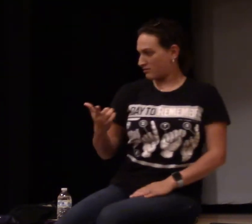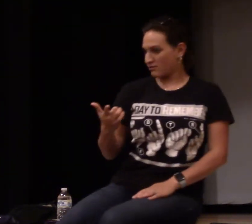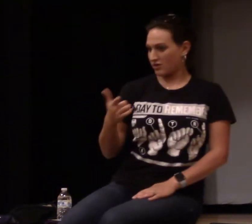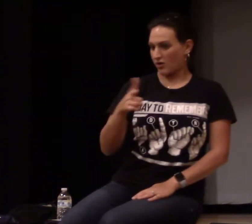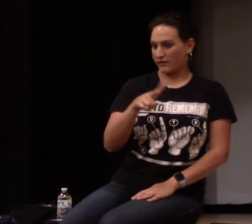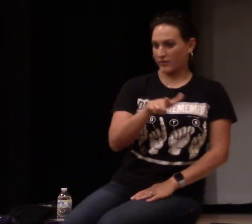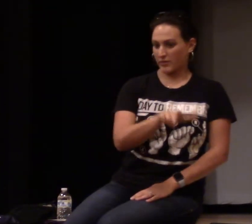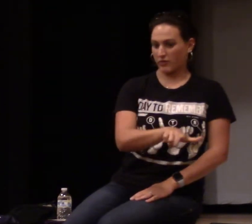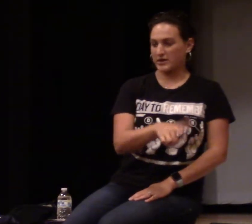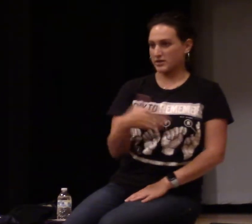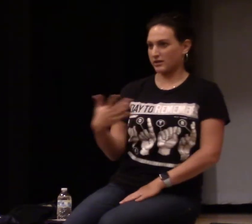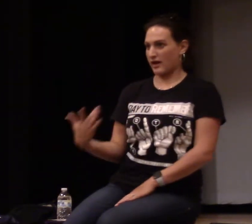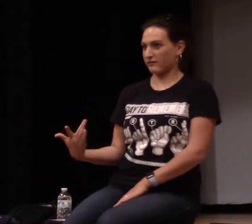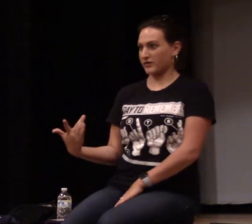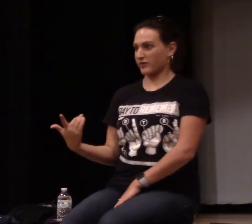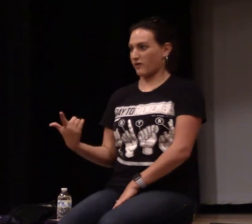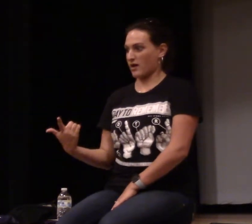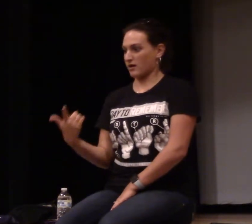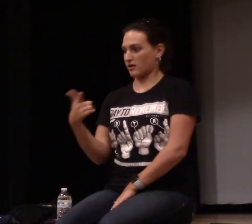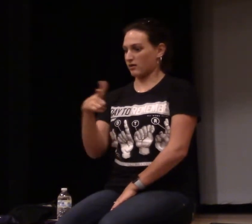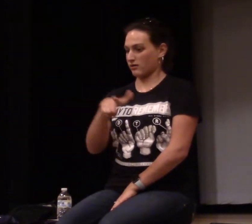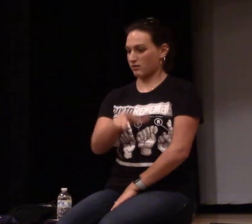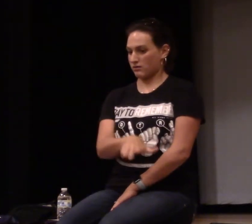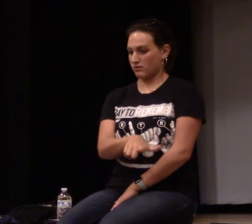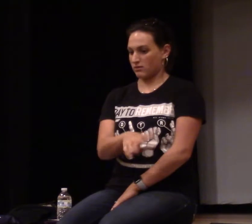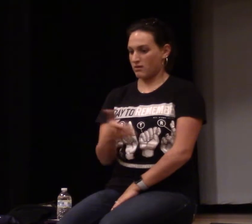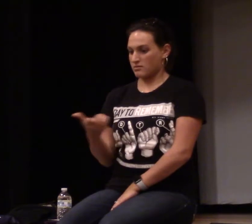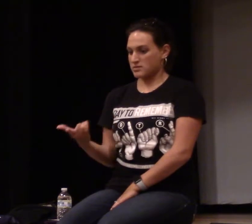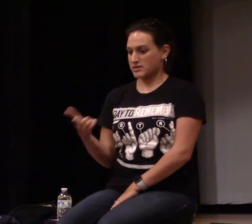going from the right to the left if you're right-handed. Step,